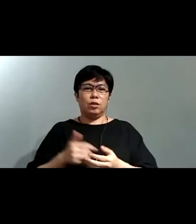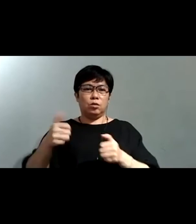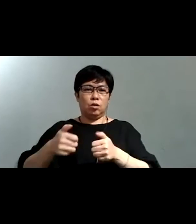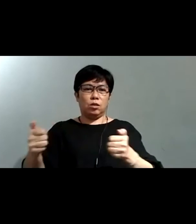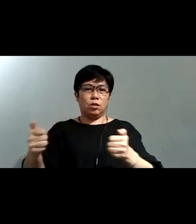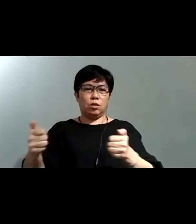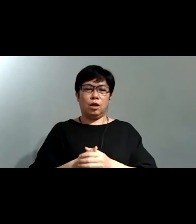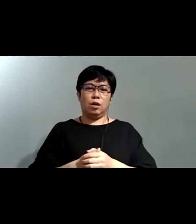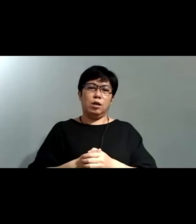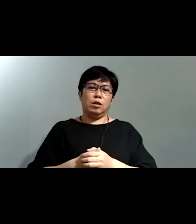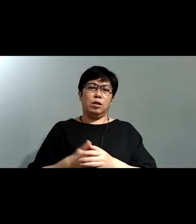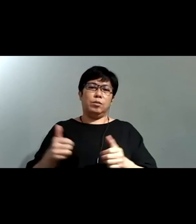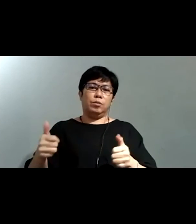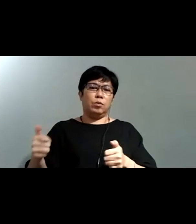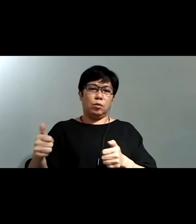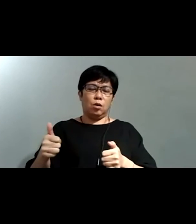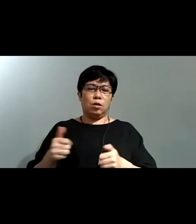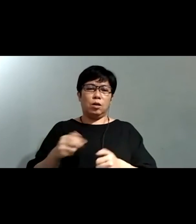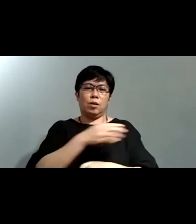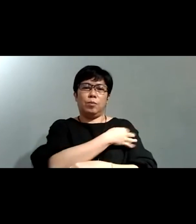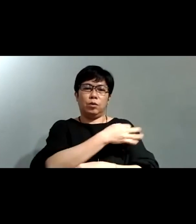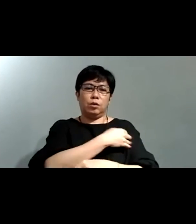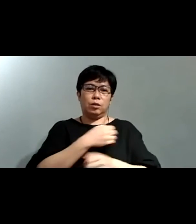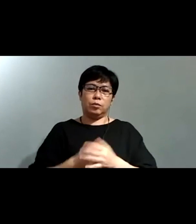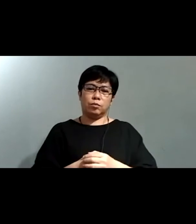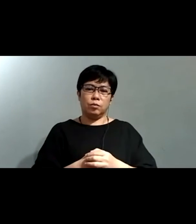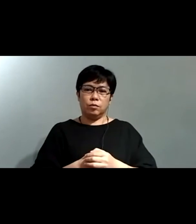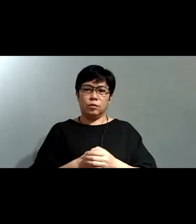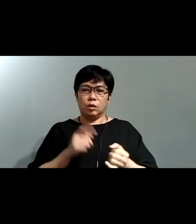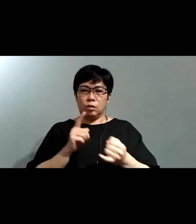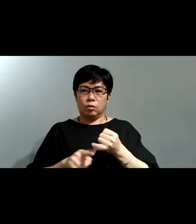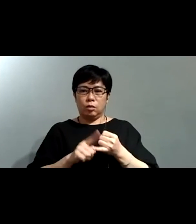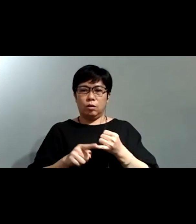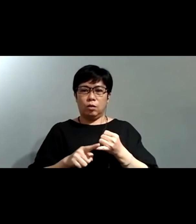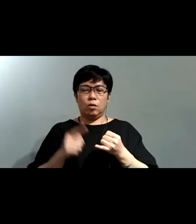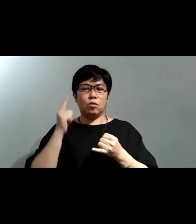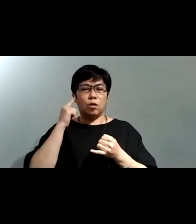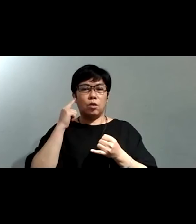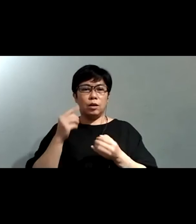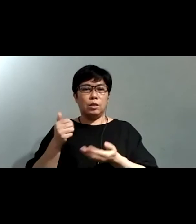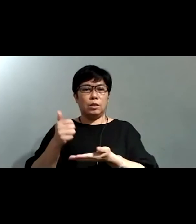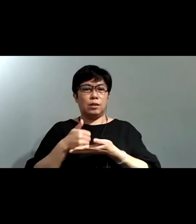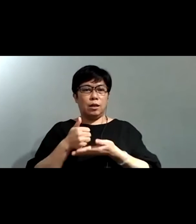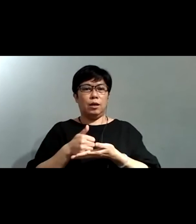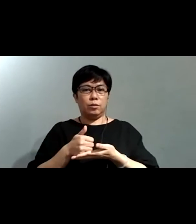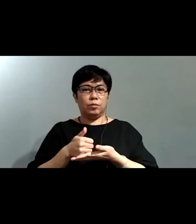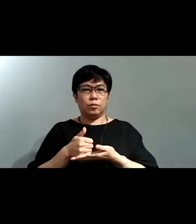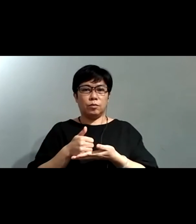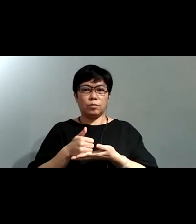May I last but not least, may I now invite Iris Tran to present what she has